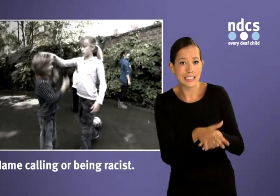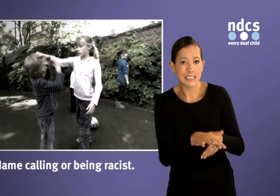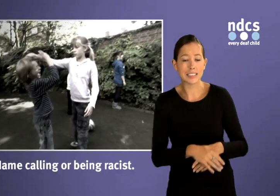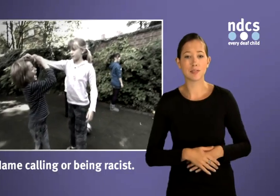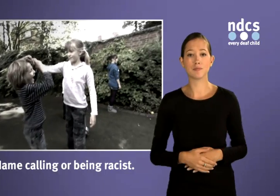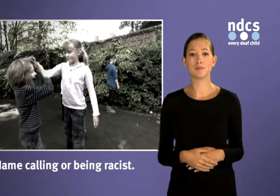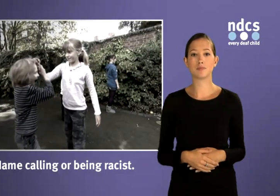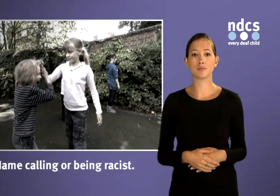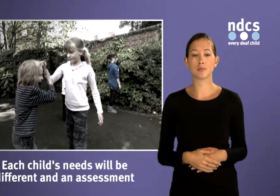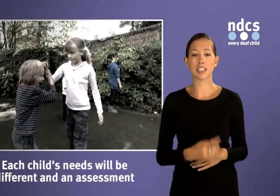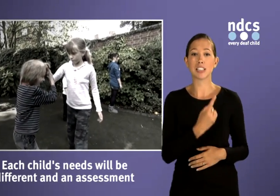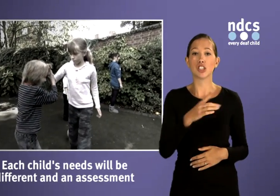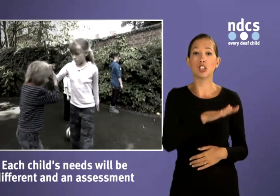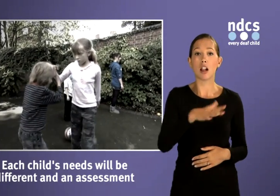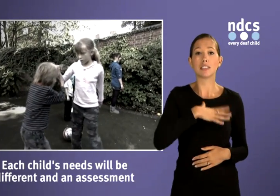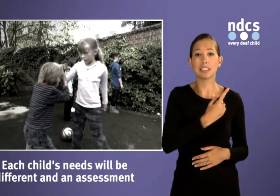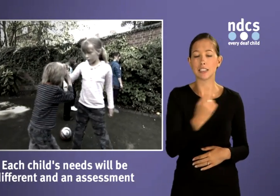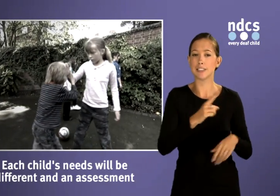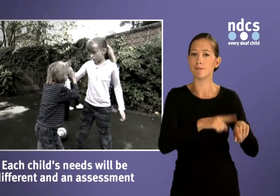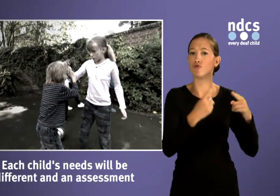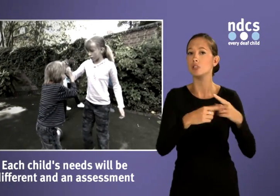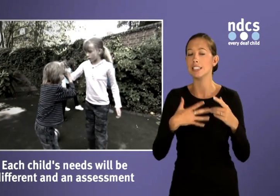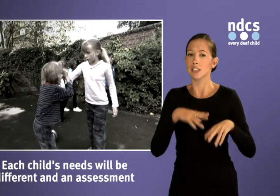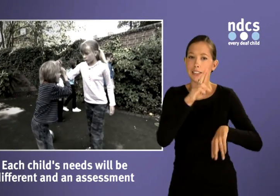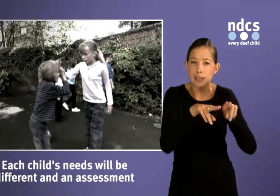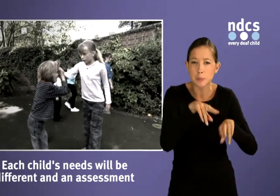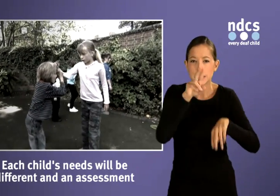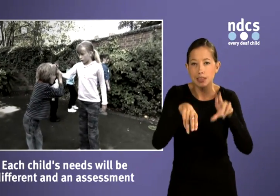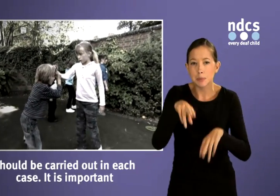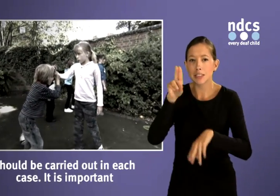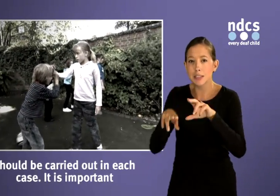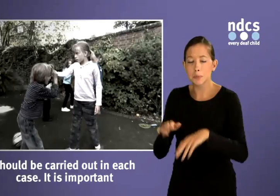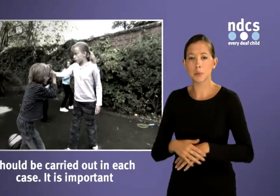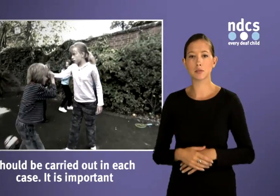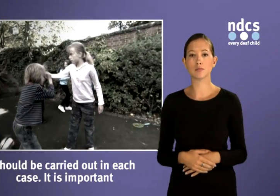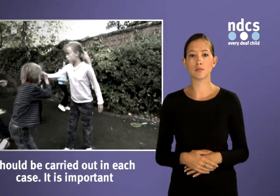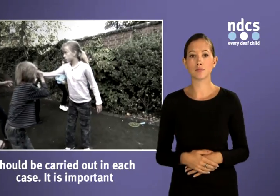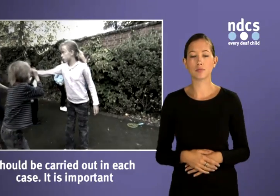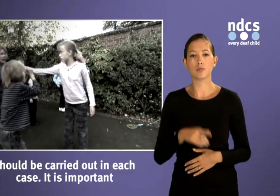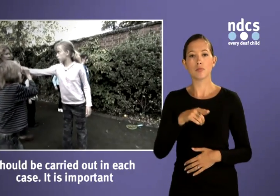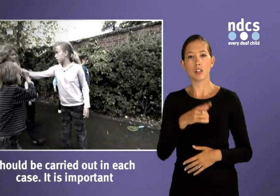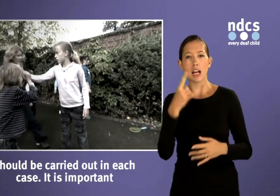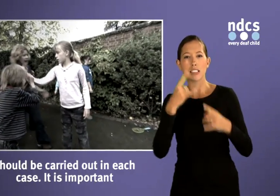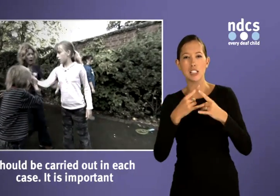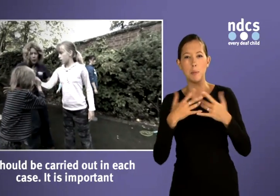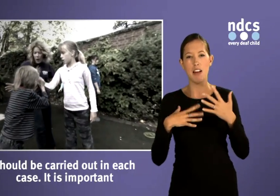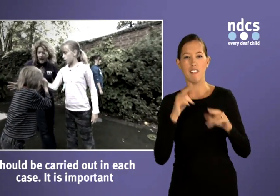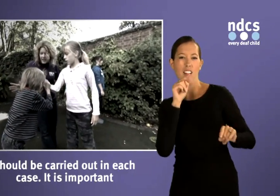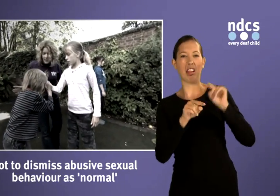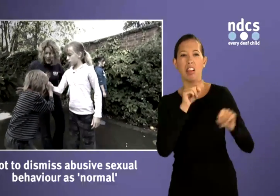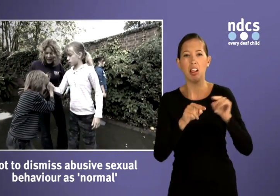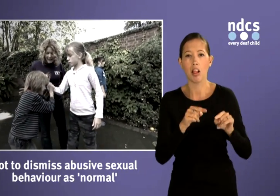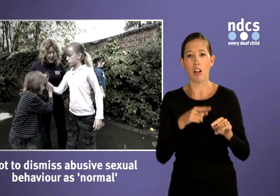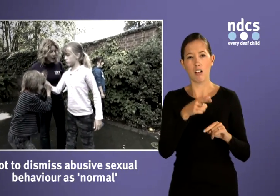racist. Each child's needs will be different, and an assessment should be carried out in each case. It's